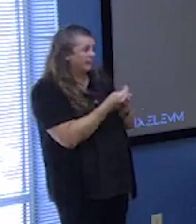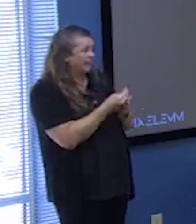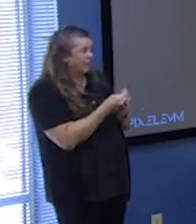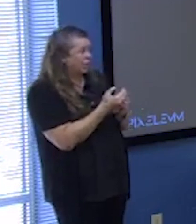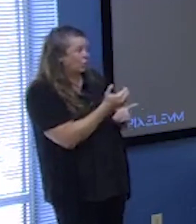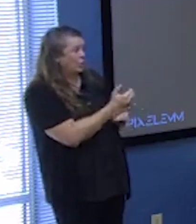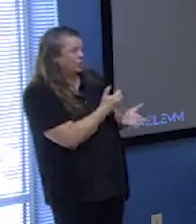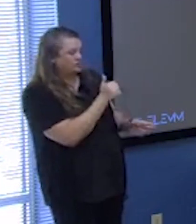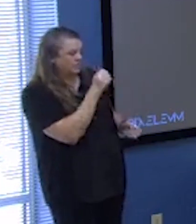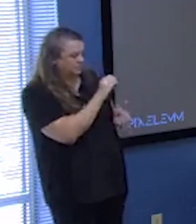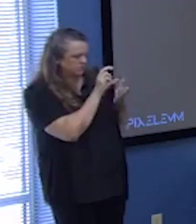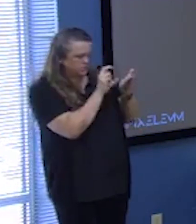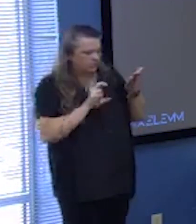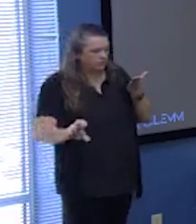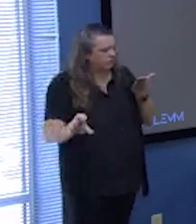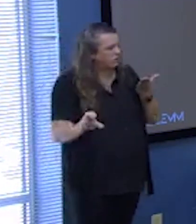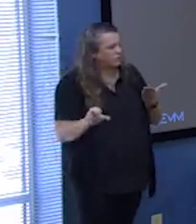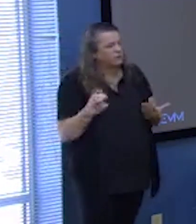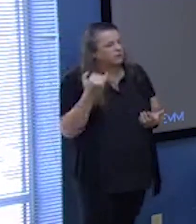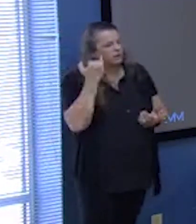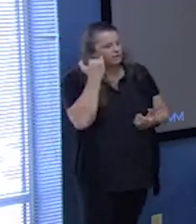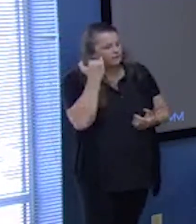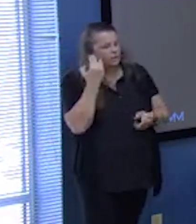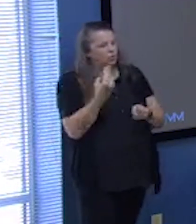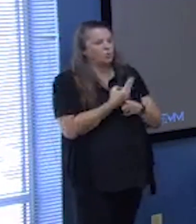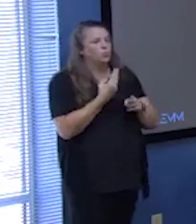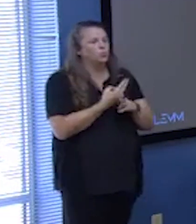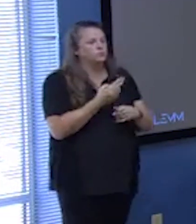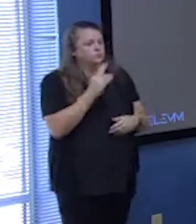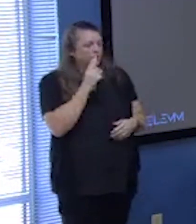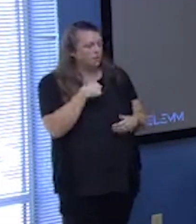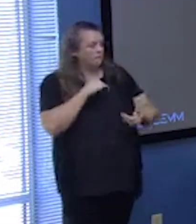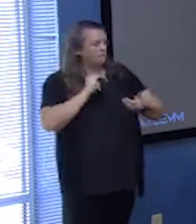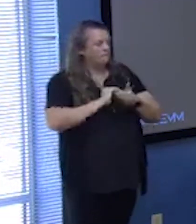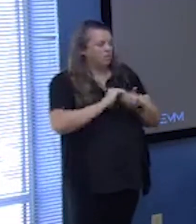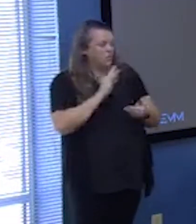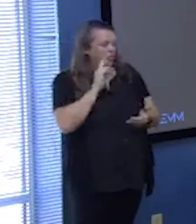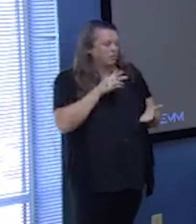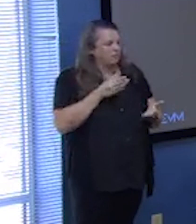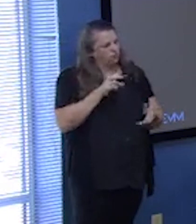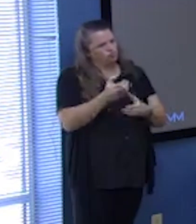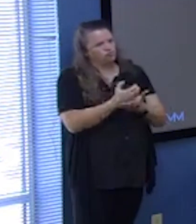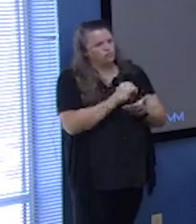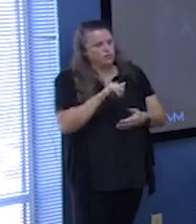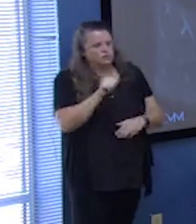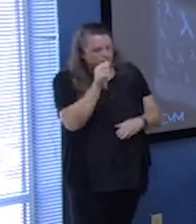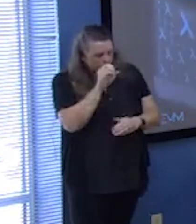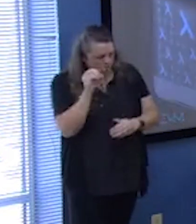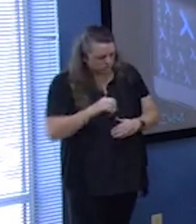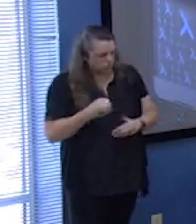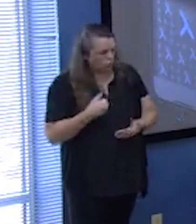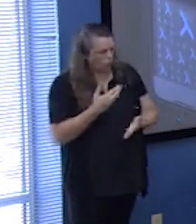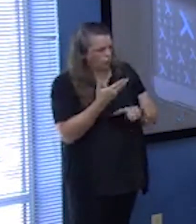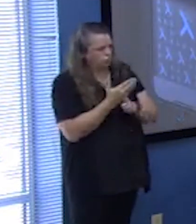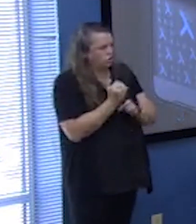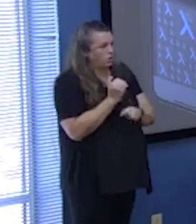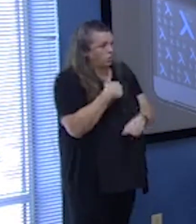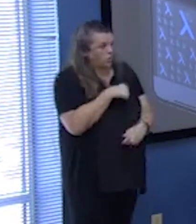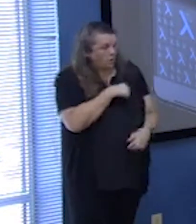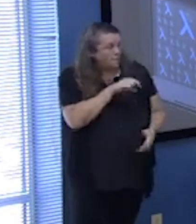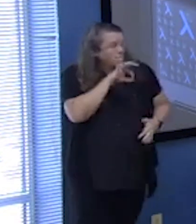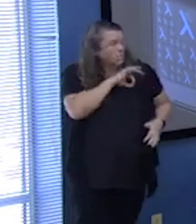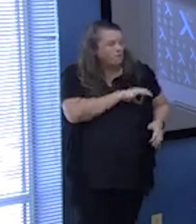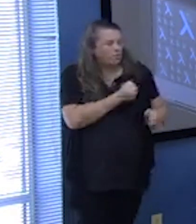under their affiliate link, then they'll be paid for the rest of time. We want to share that wealth with the public.